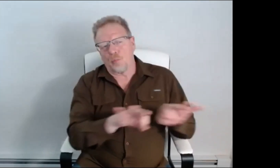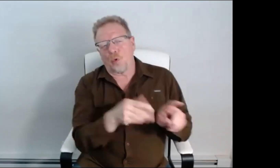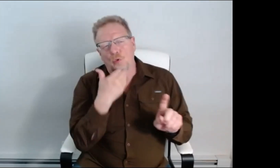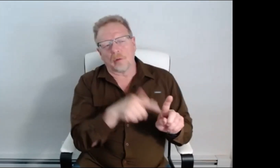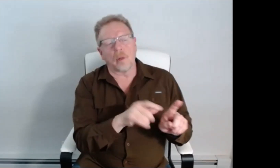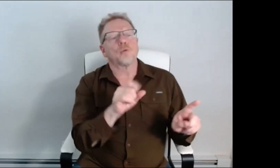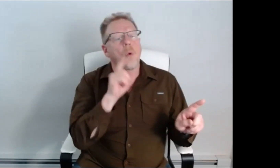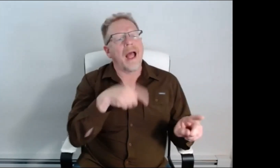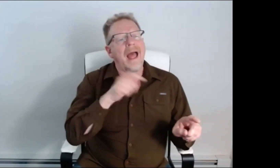have to edit those